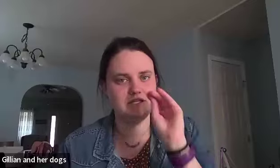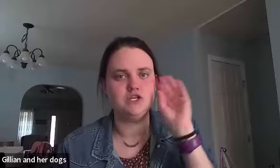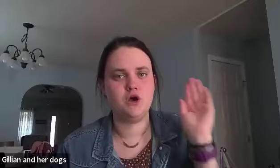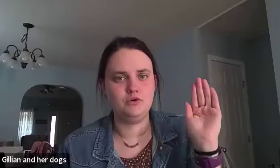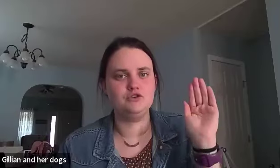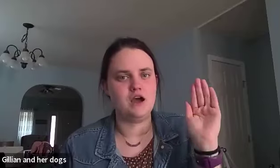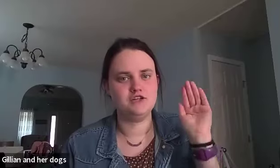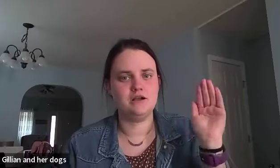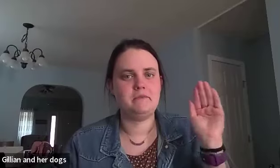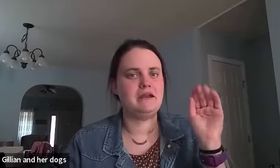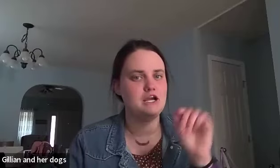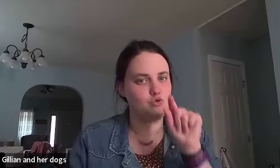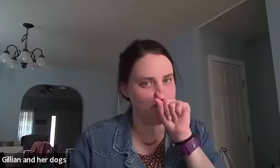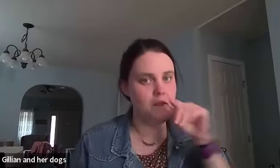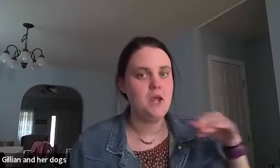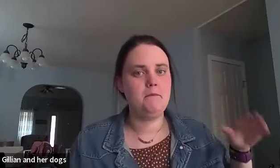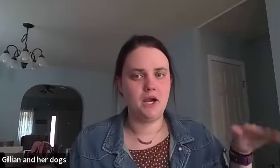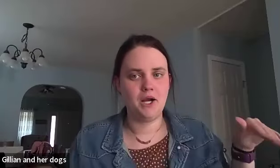it's known you're not talking about an actual bird.